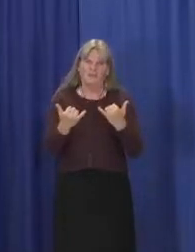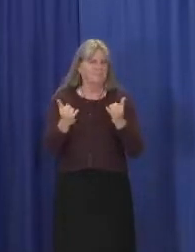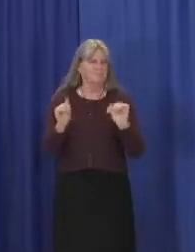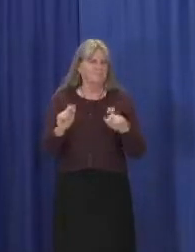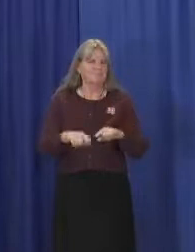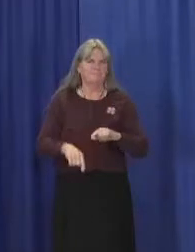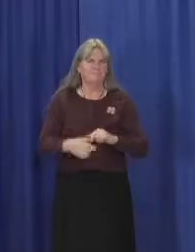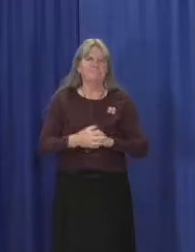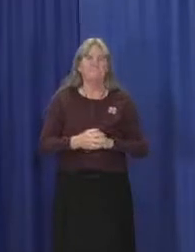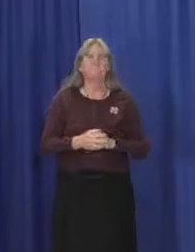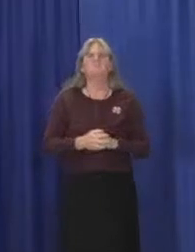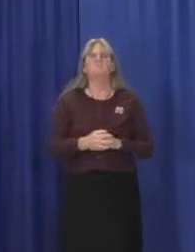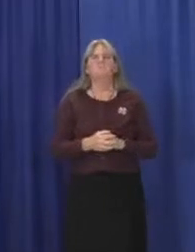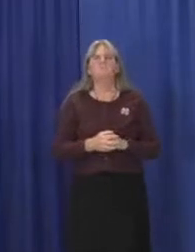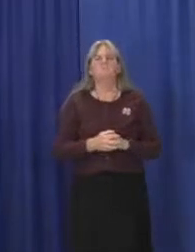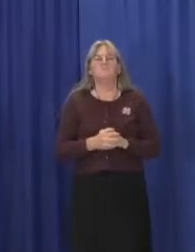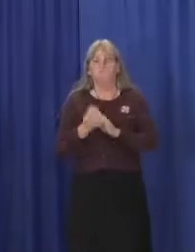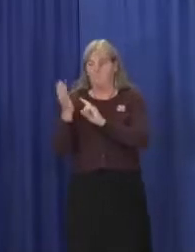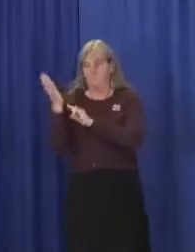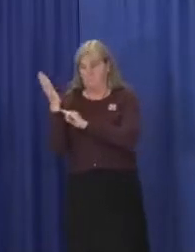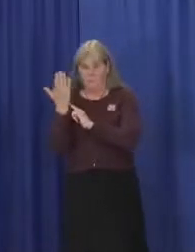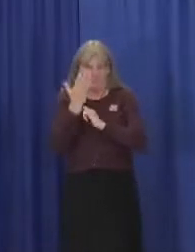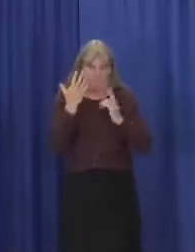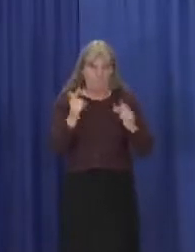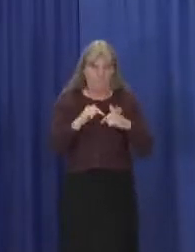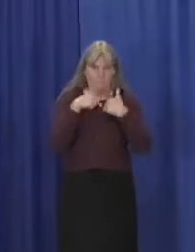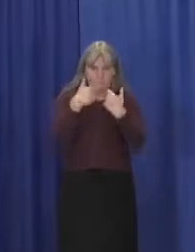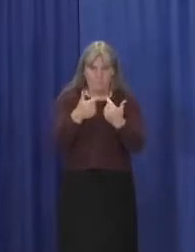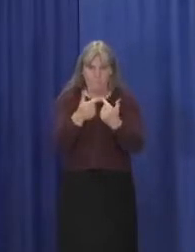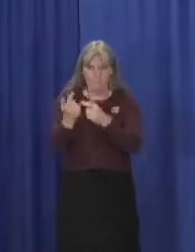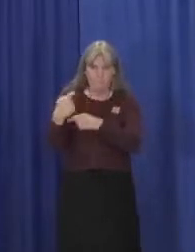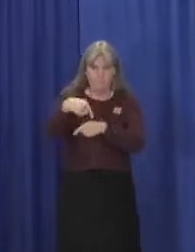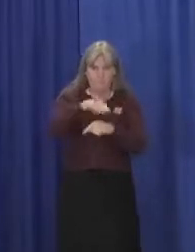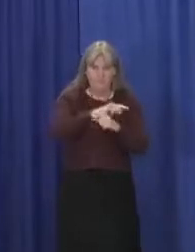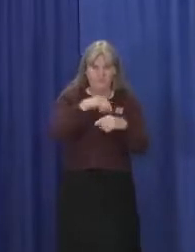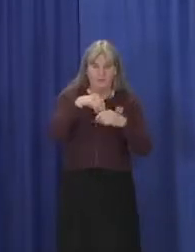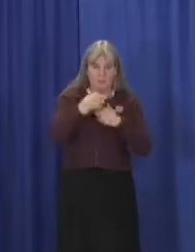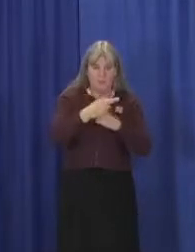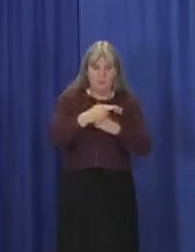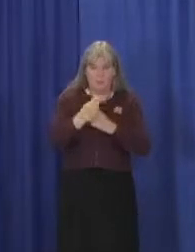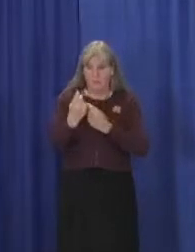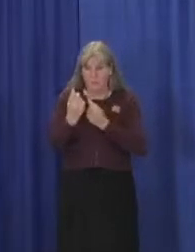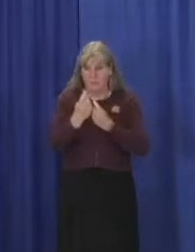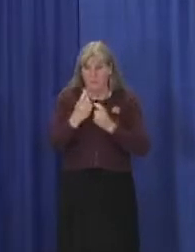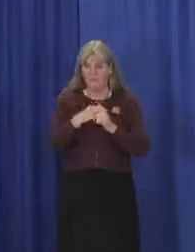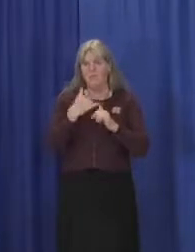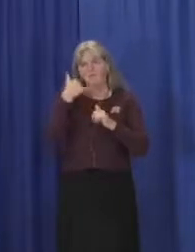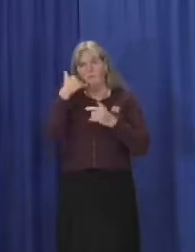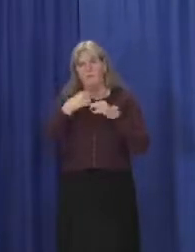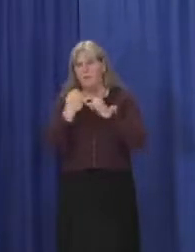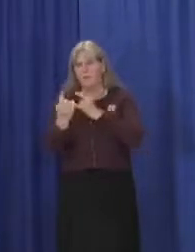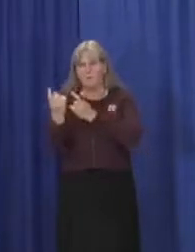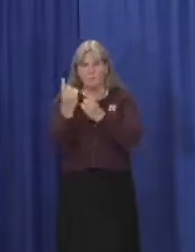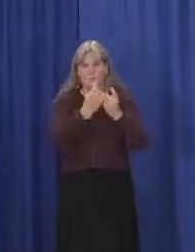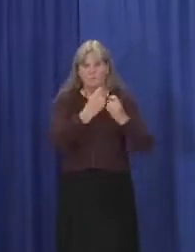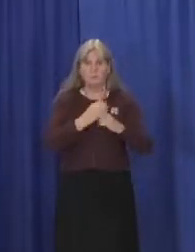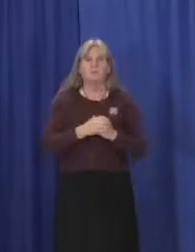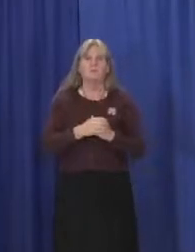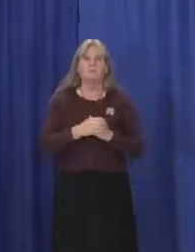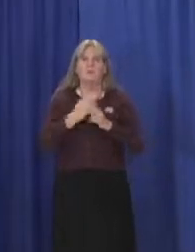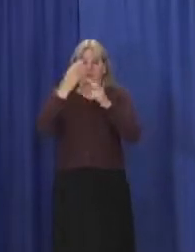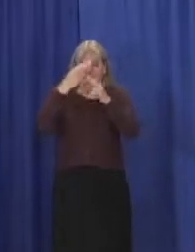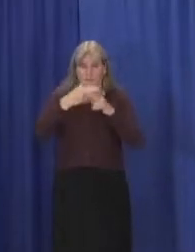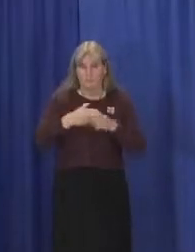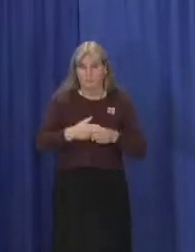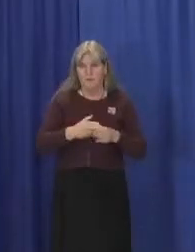today. Following the remarks from our speakers, we will go to the media present in the room and then on the phone lines for a round of questions. I will call you